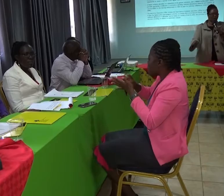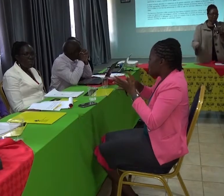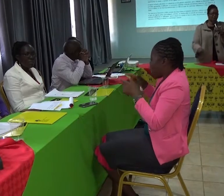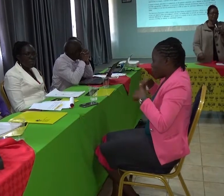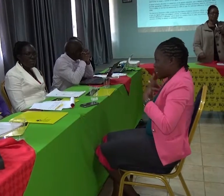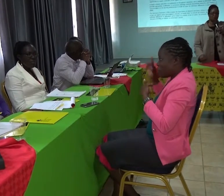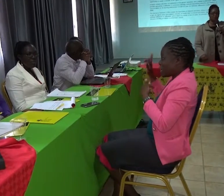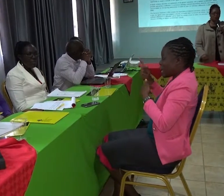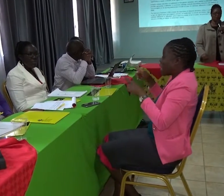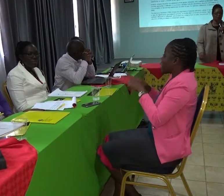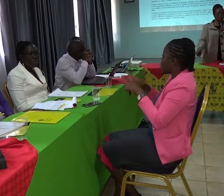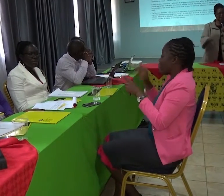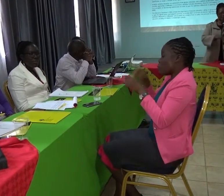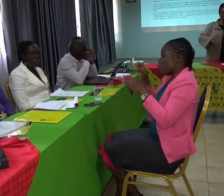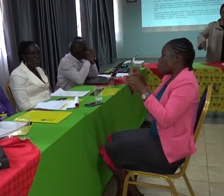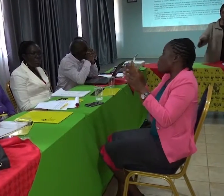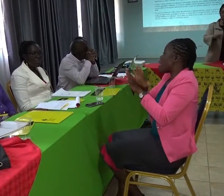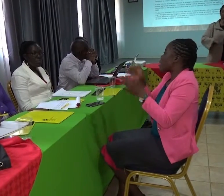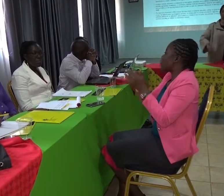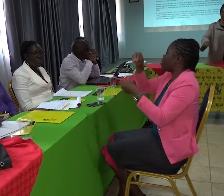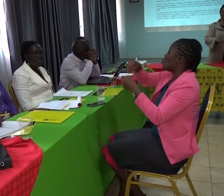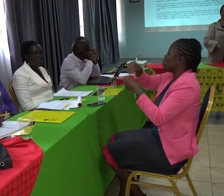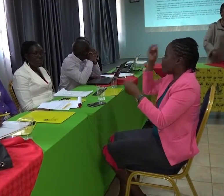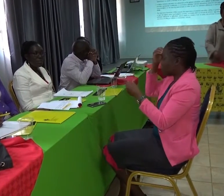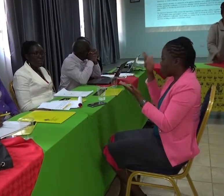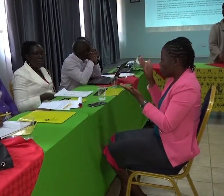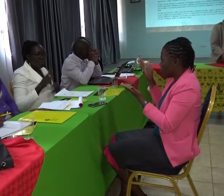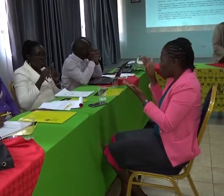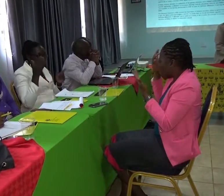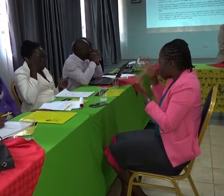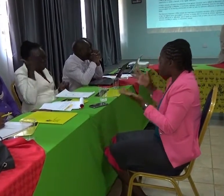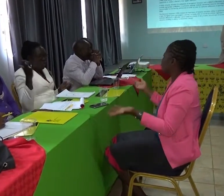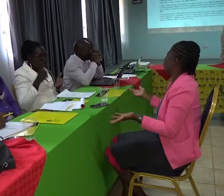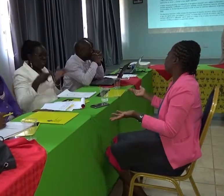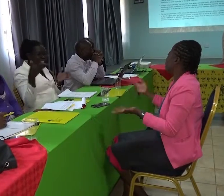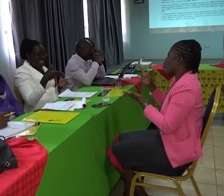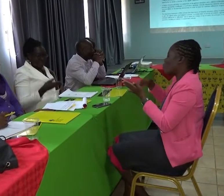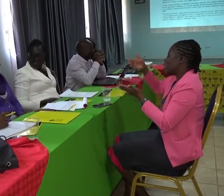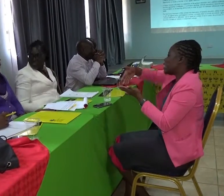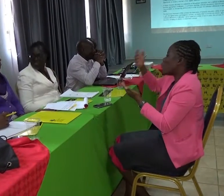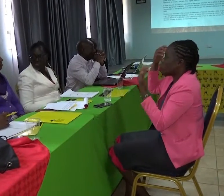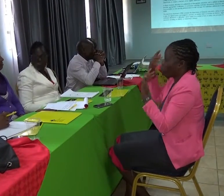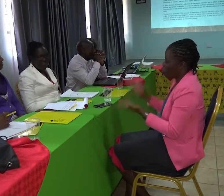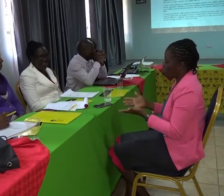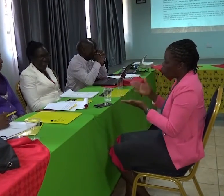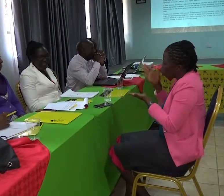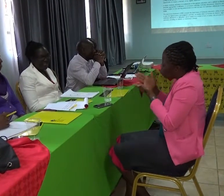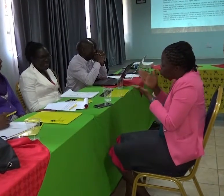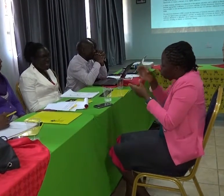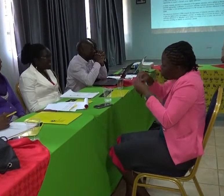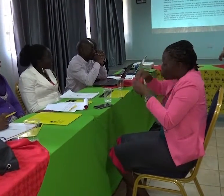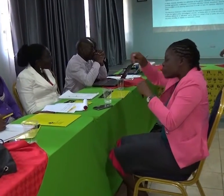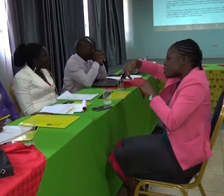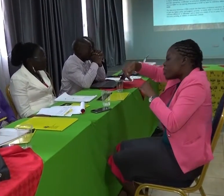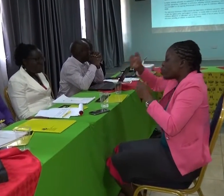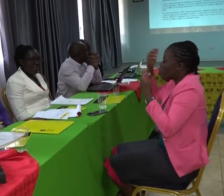Maybe we have not settled down. We are still trying to look for where we belong. And that is why personally I'm very excited when we are having